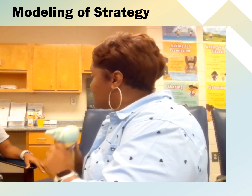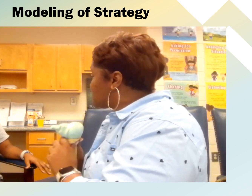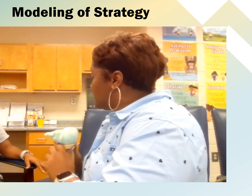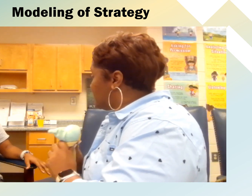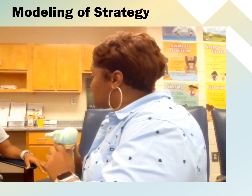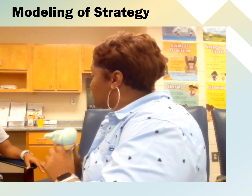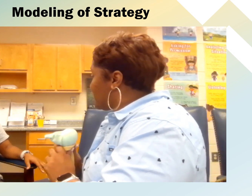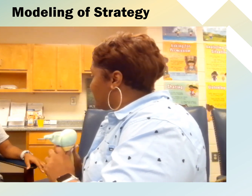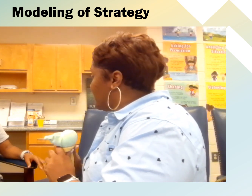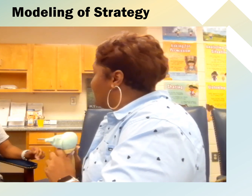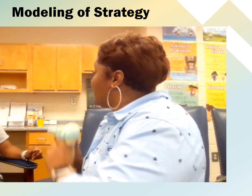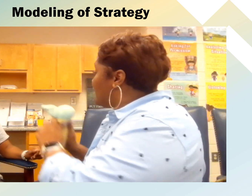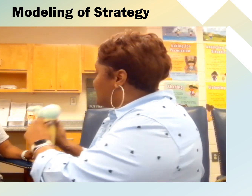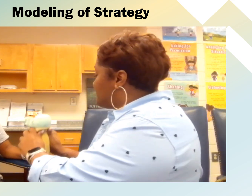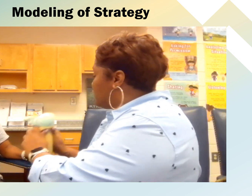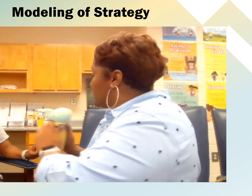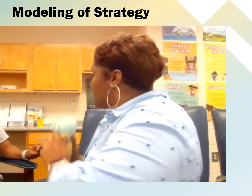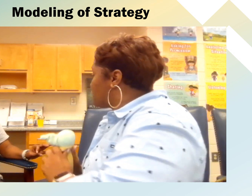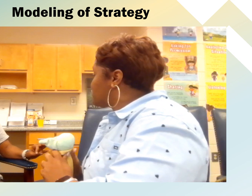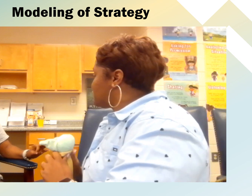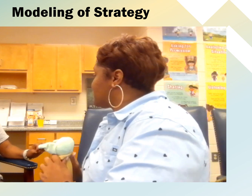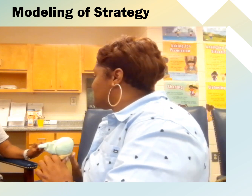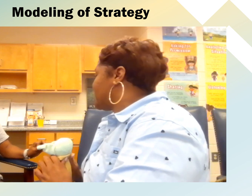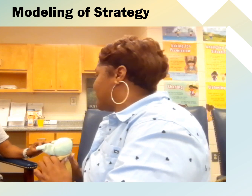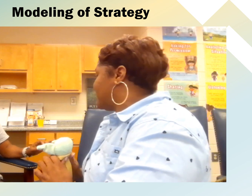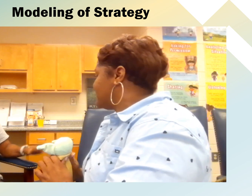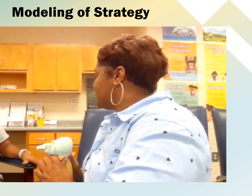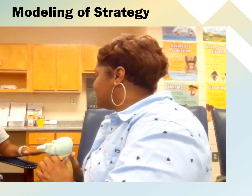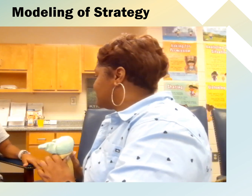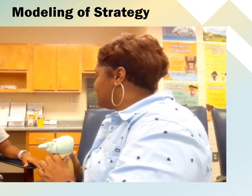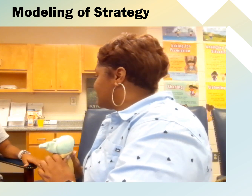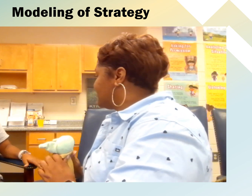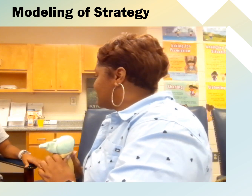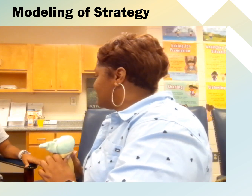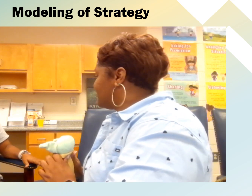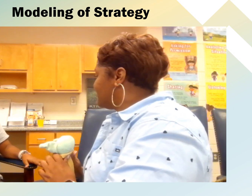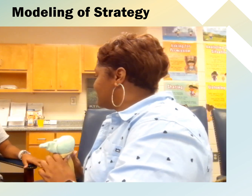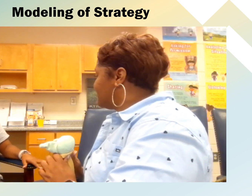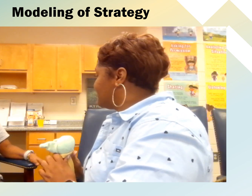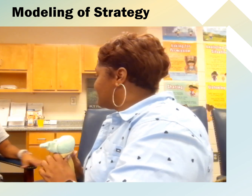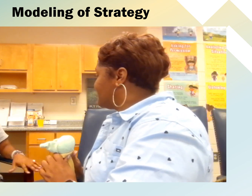asking. So let's try it again, and then you'll get the opportunity to play.